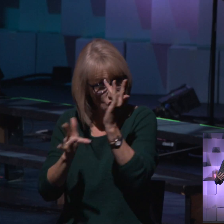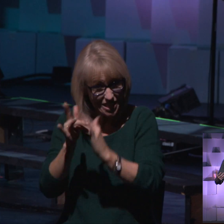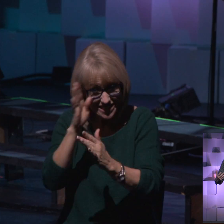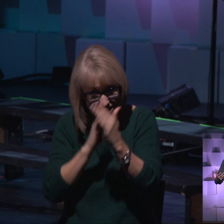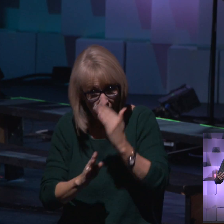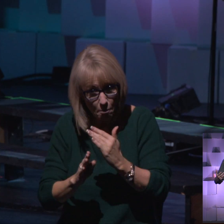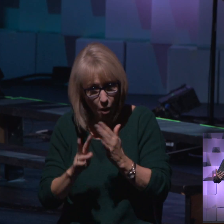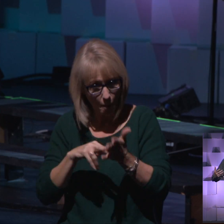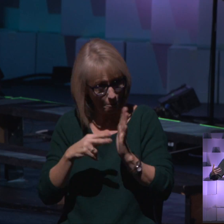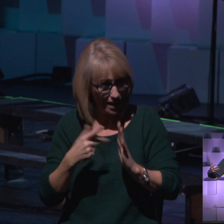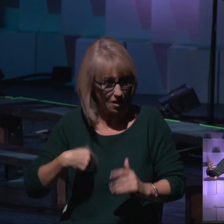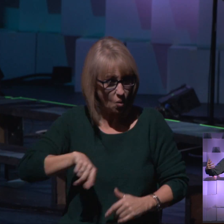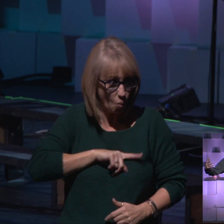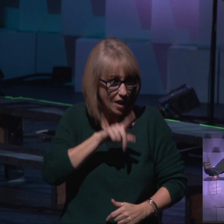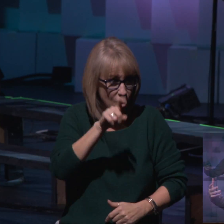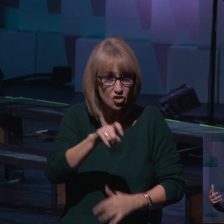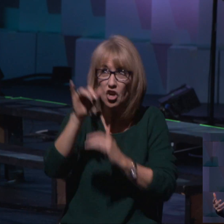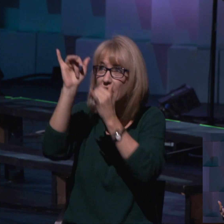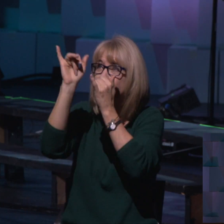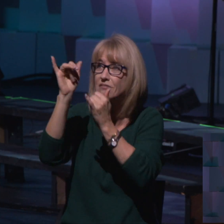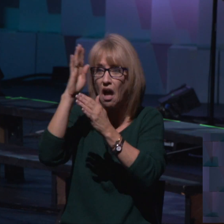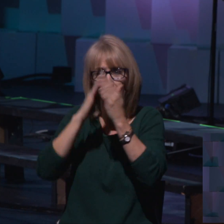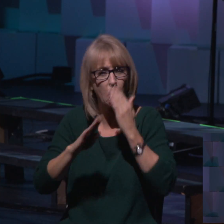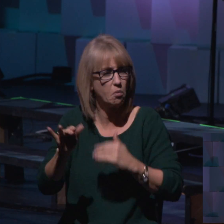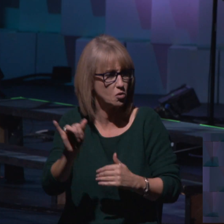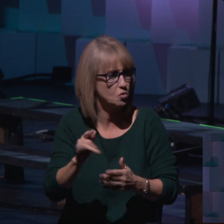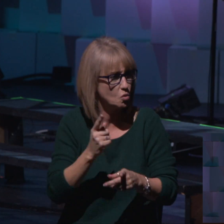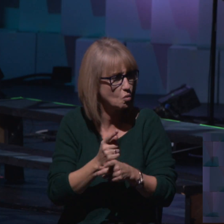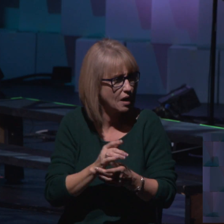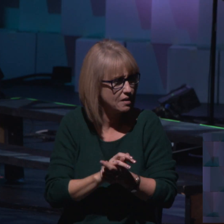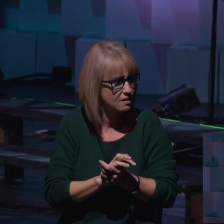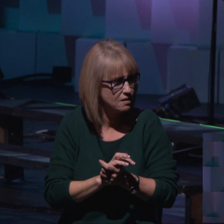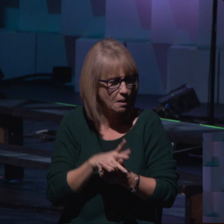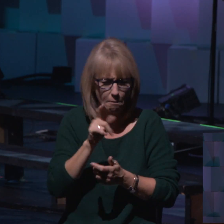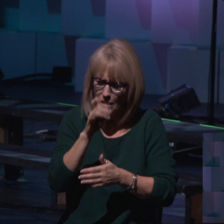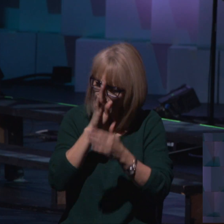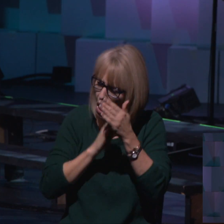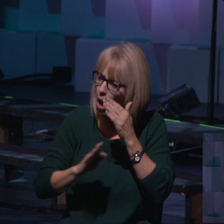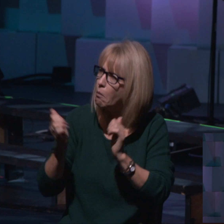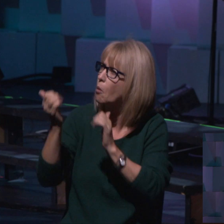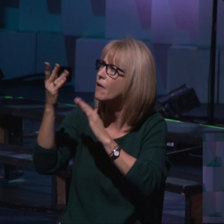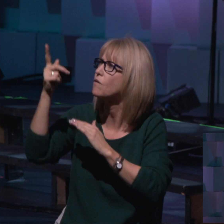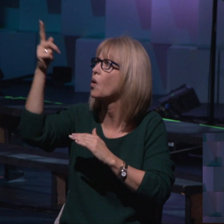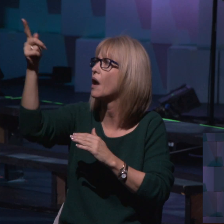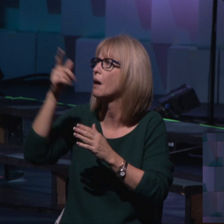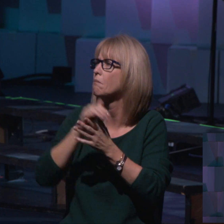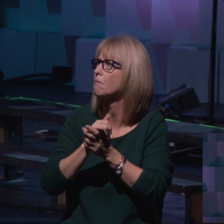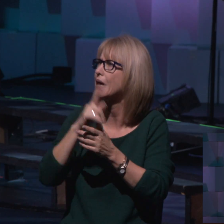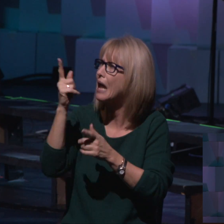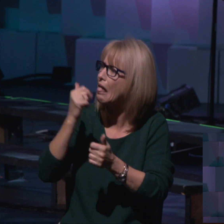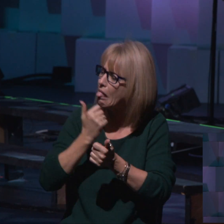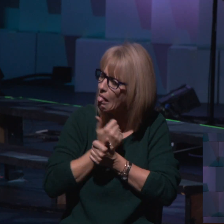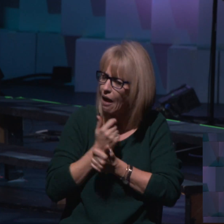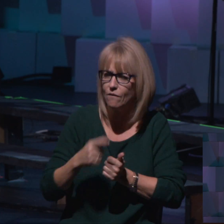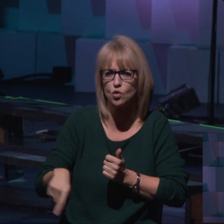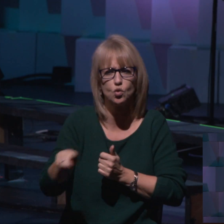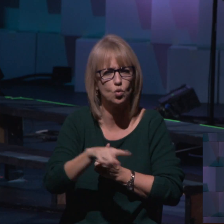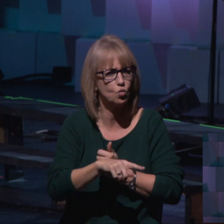I? That today we just have a humble heart before God. We have a God who loves you so much.